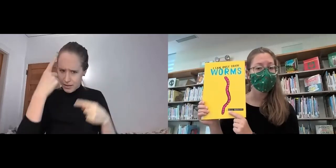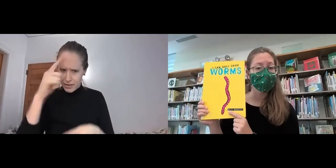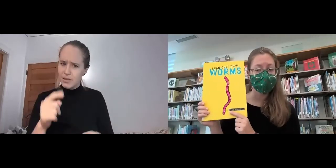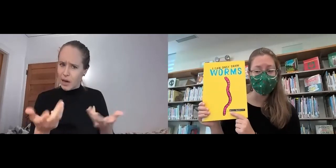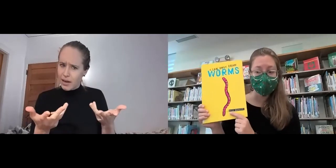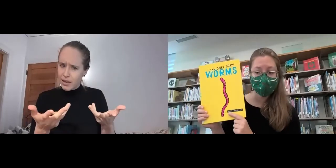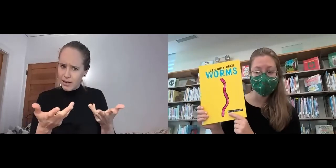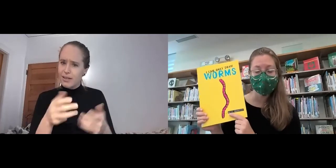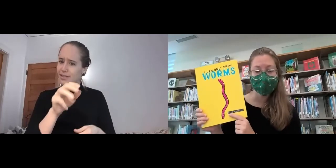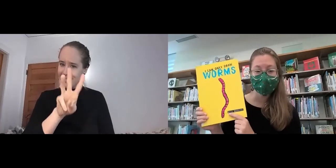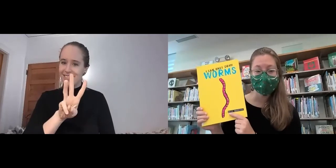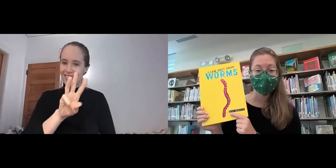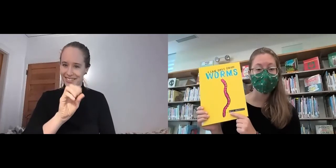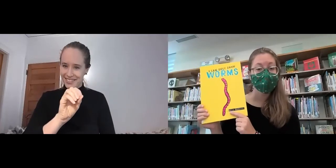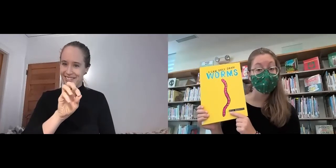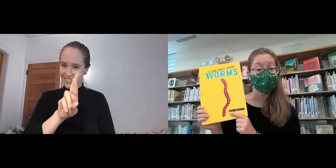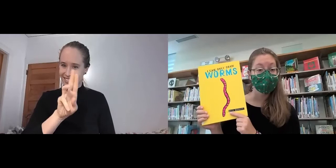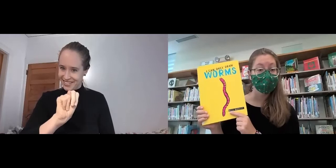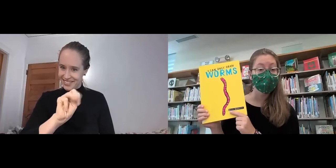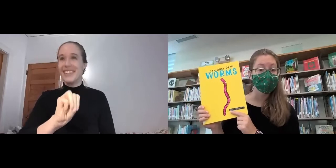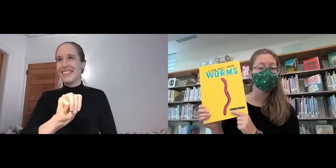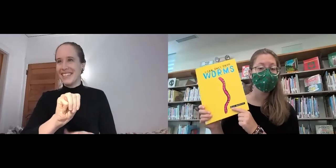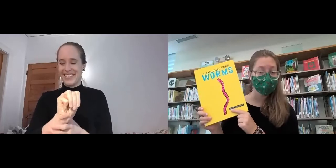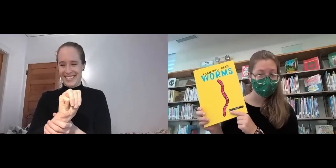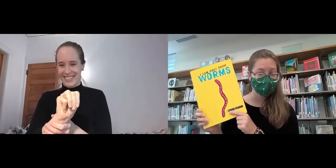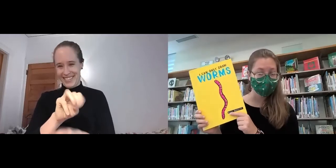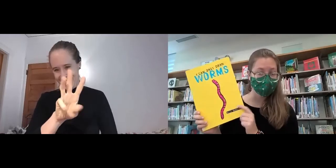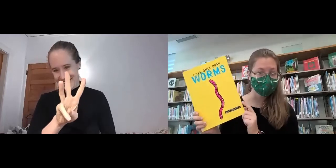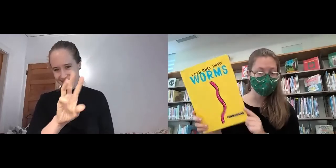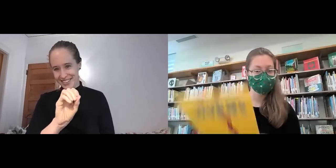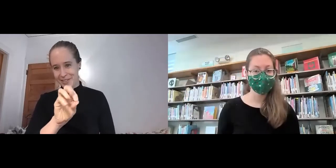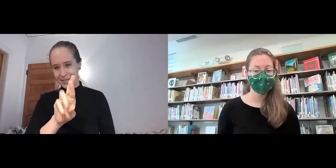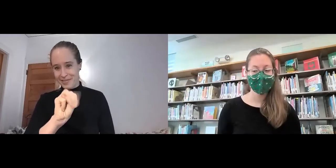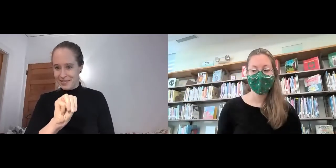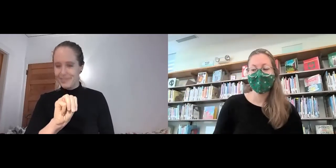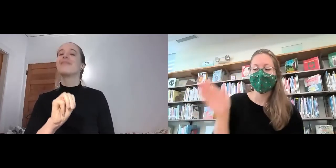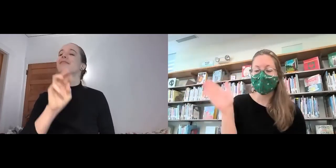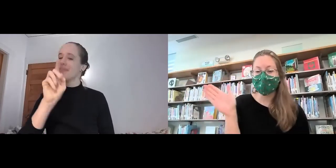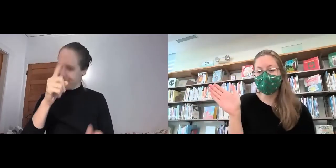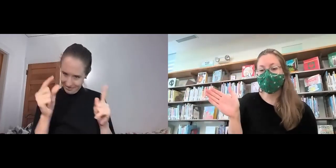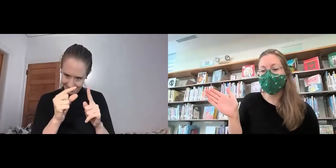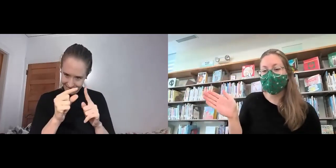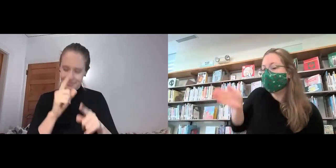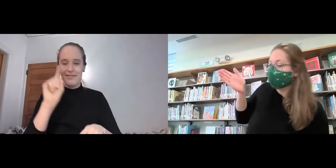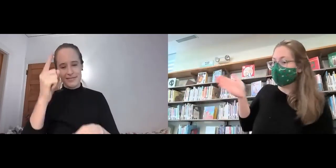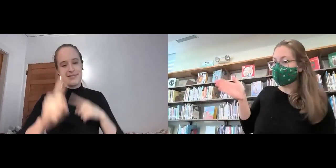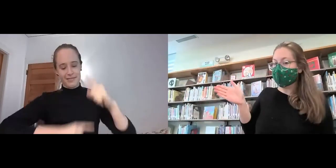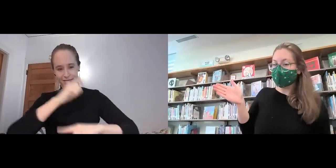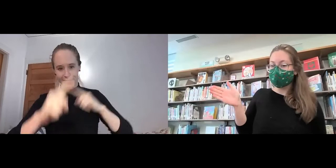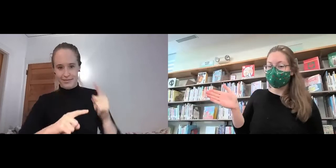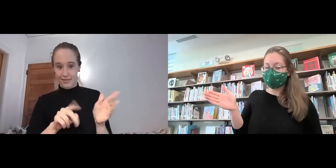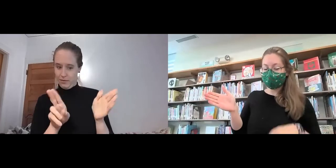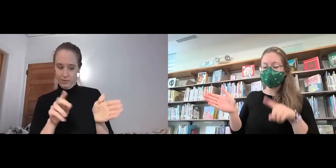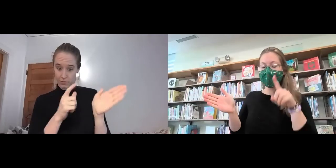important part of the story. So that's going to be our first word. So you're going to take your palm, make it